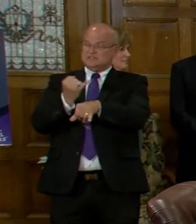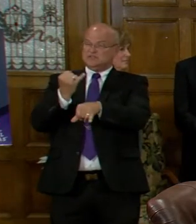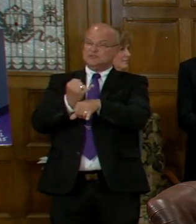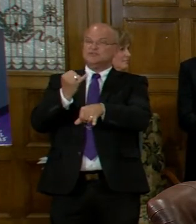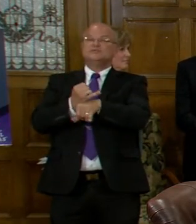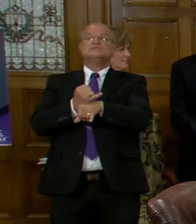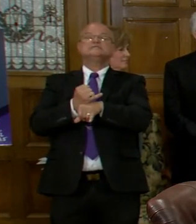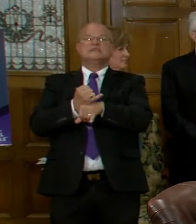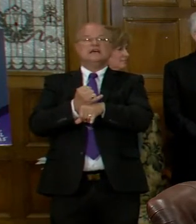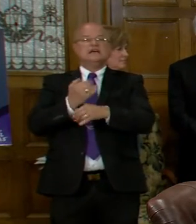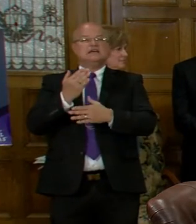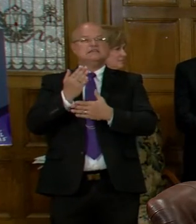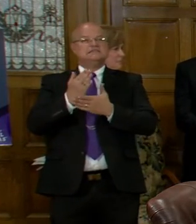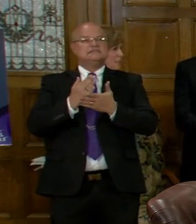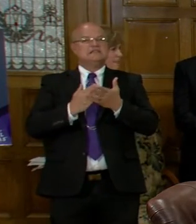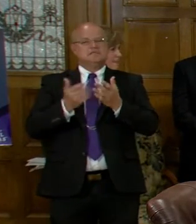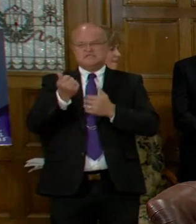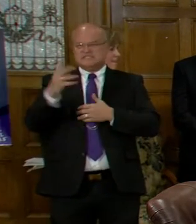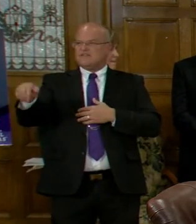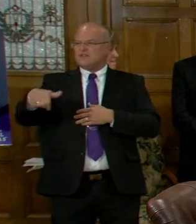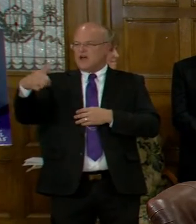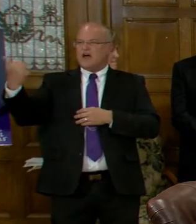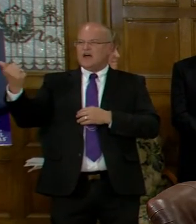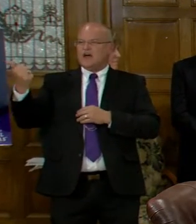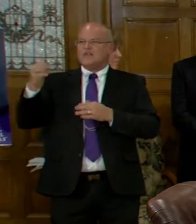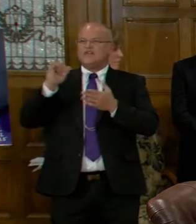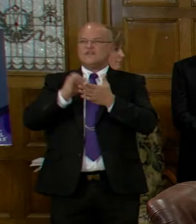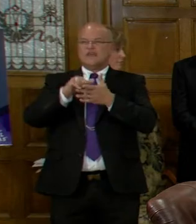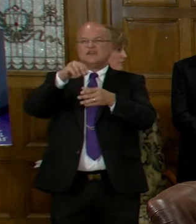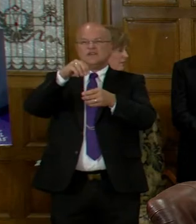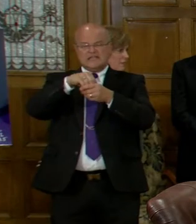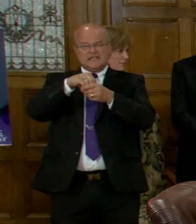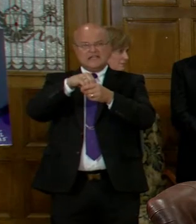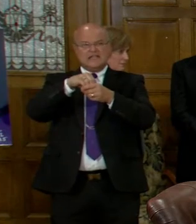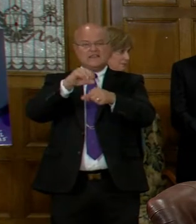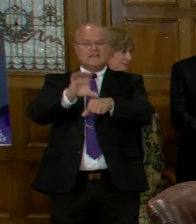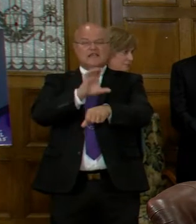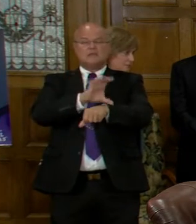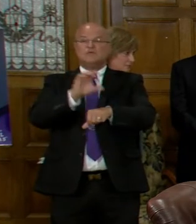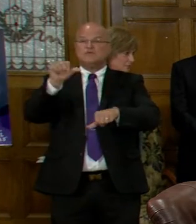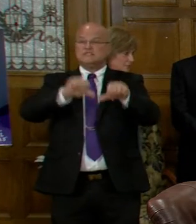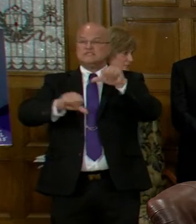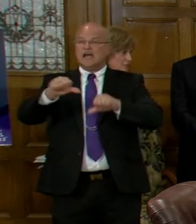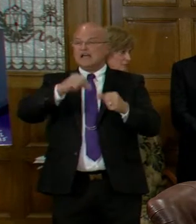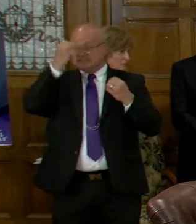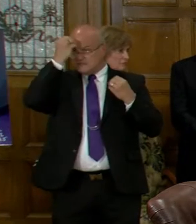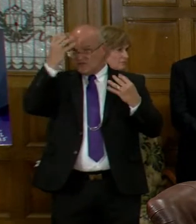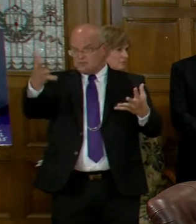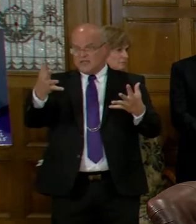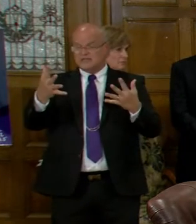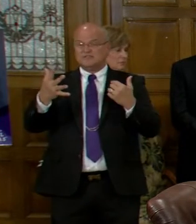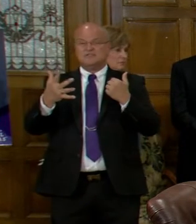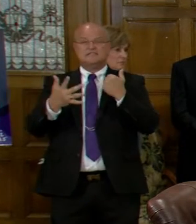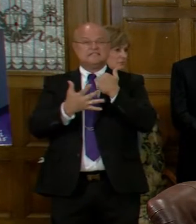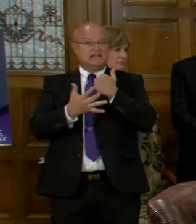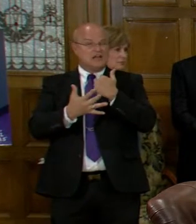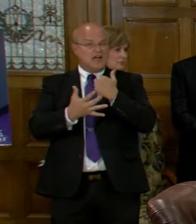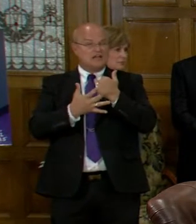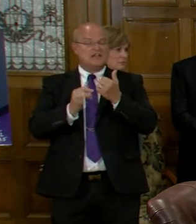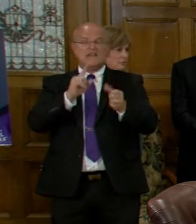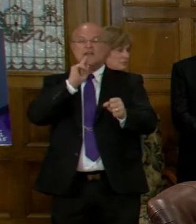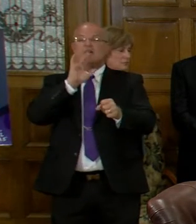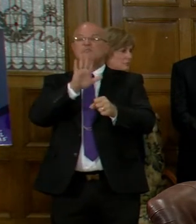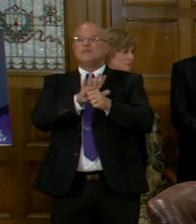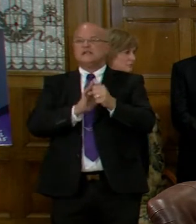institutions, several others that are in the computer science information technology space that have